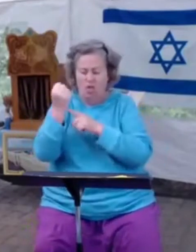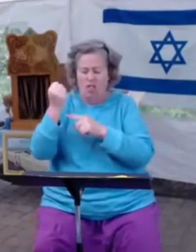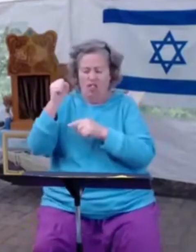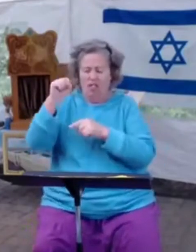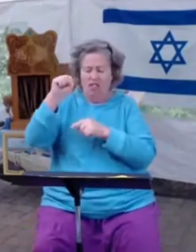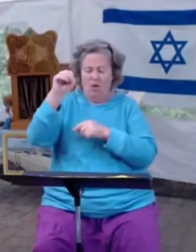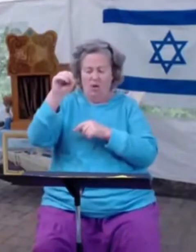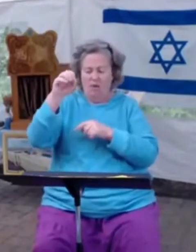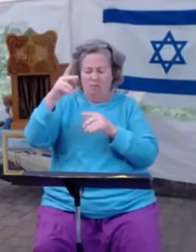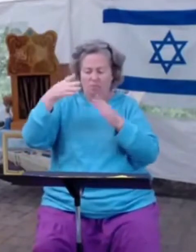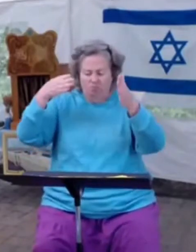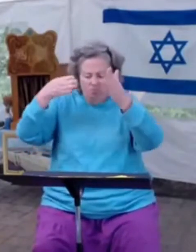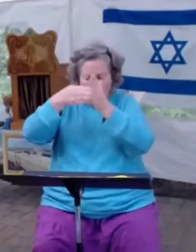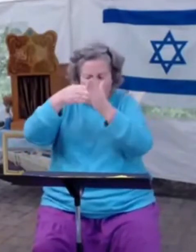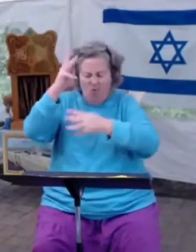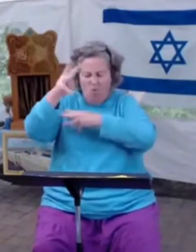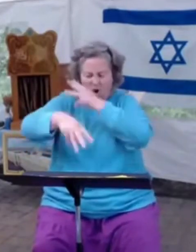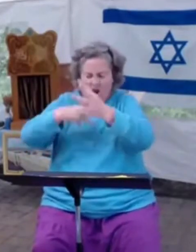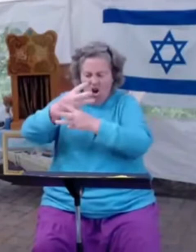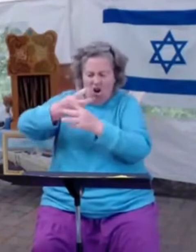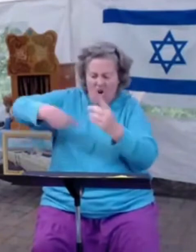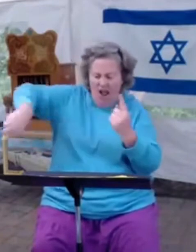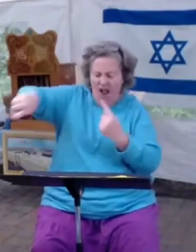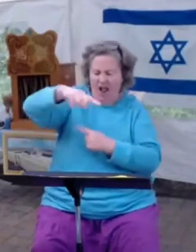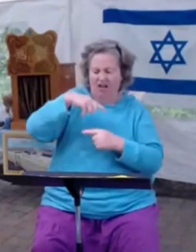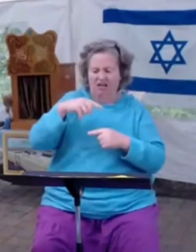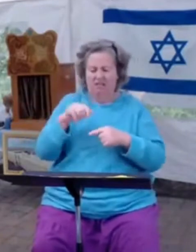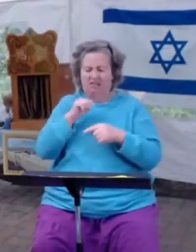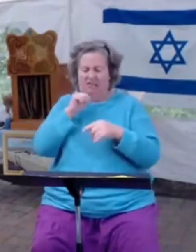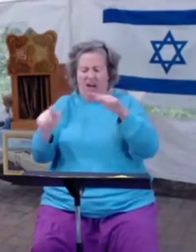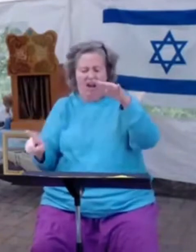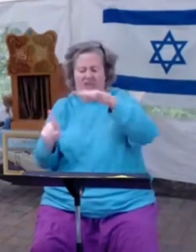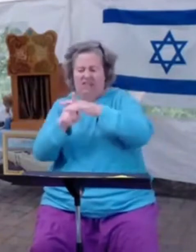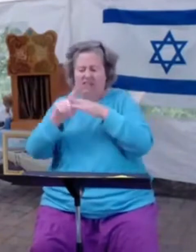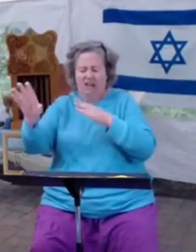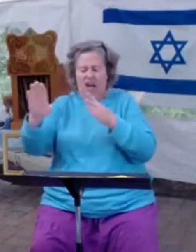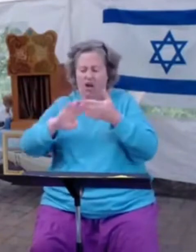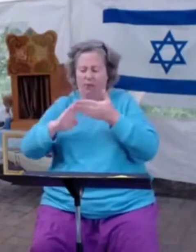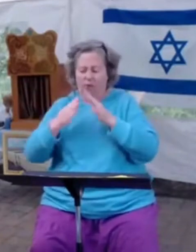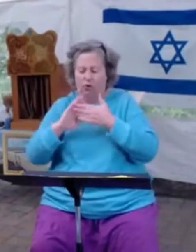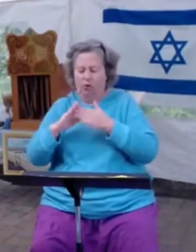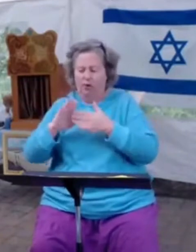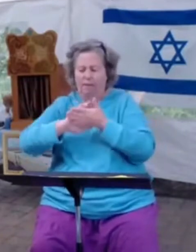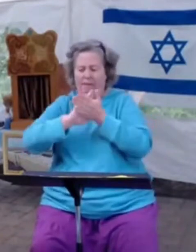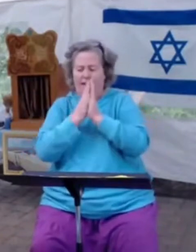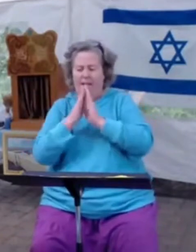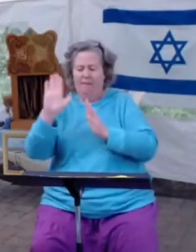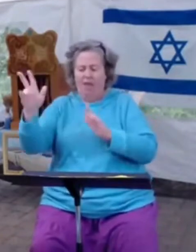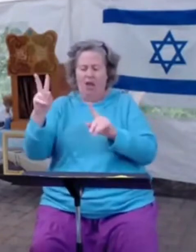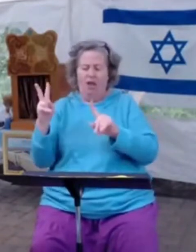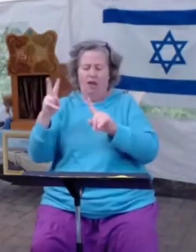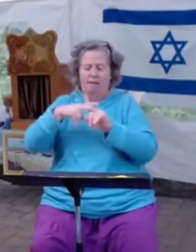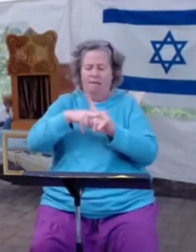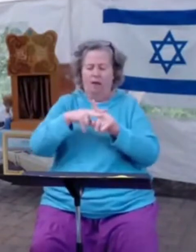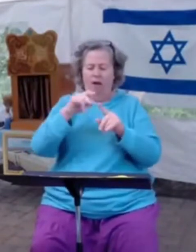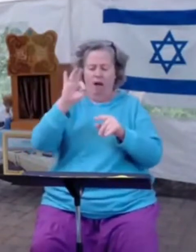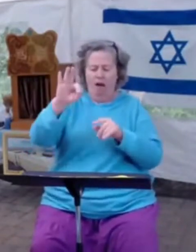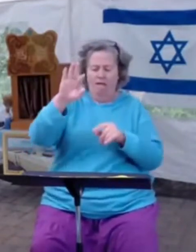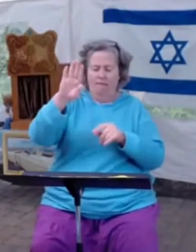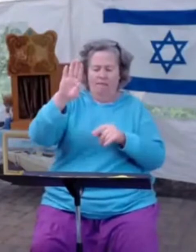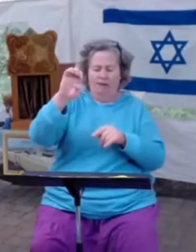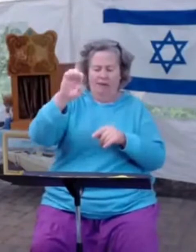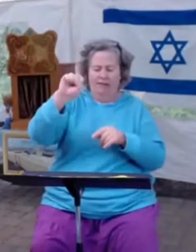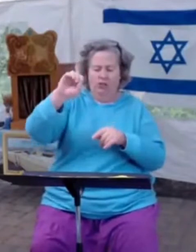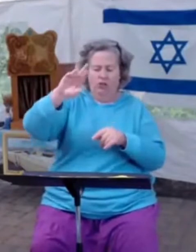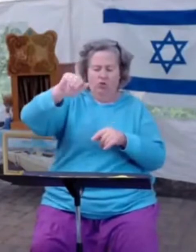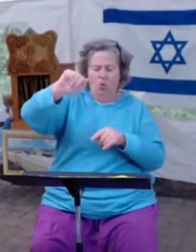be a brother. And the noble, who would be a noble outside, would be a brother. And they interacted